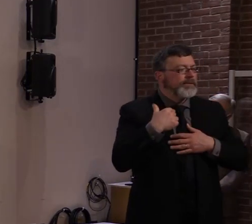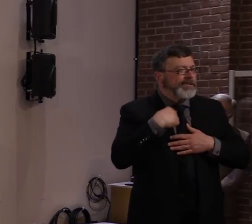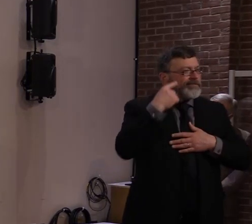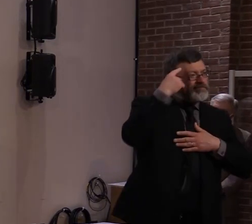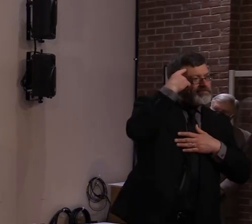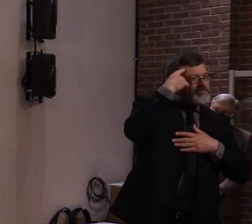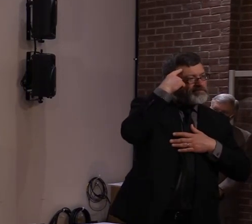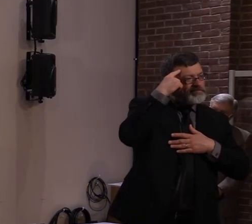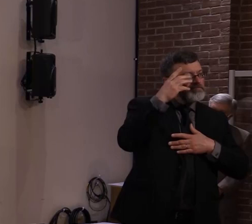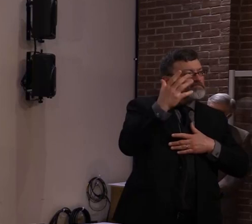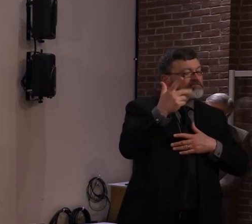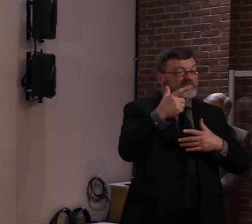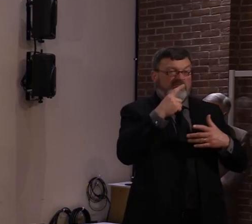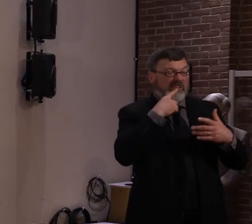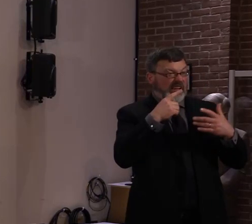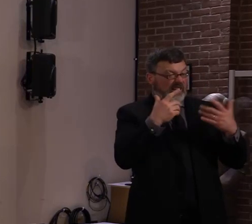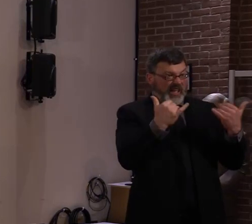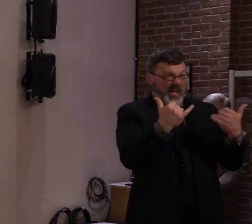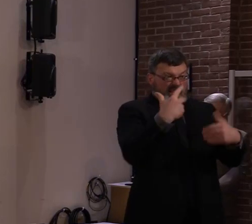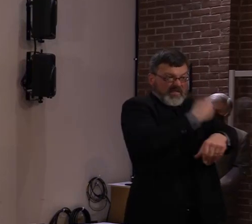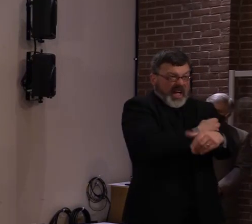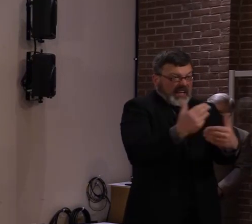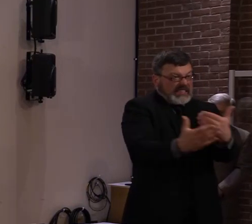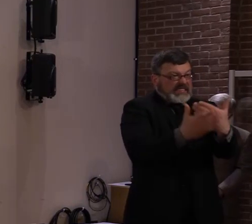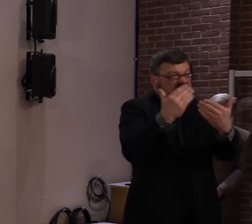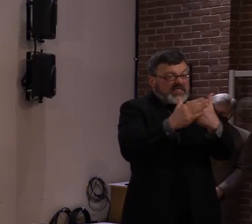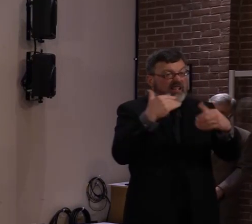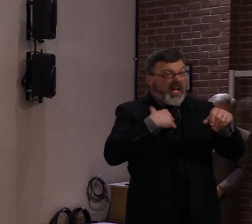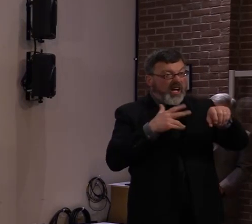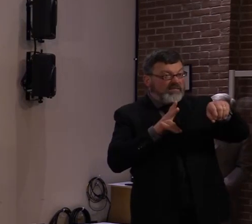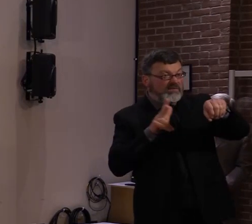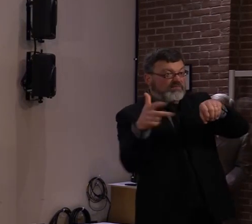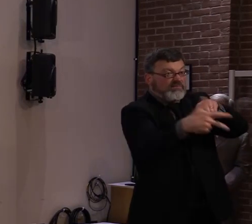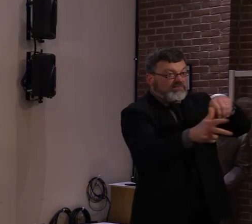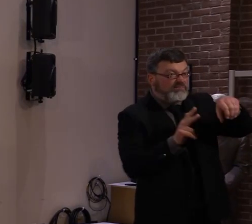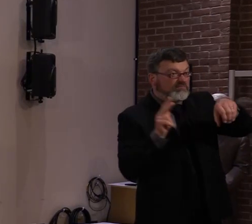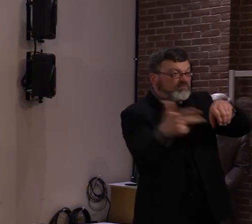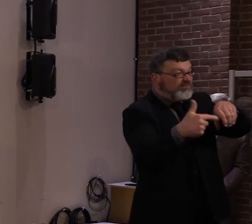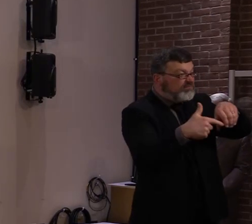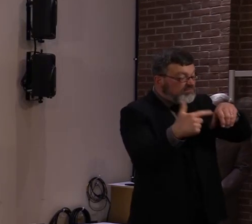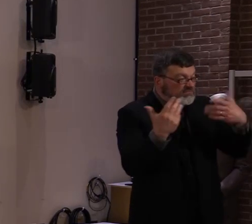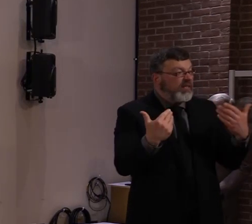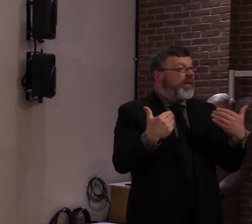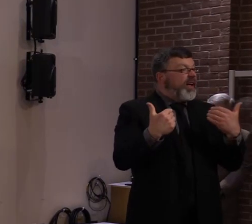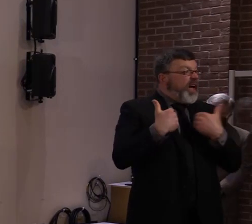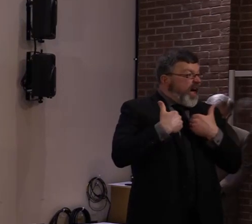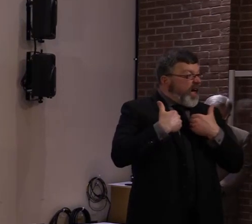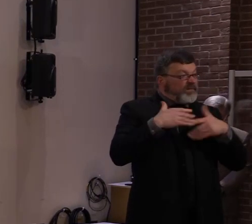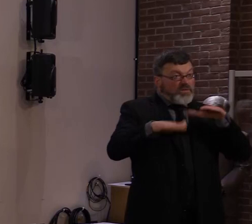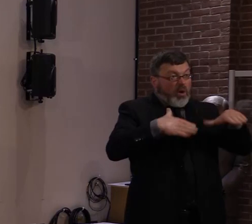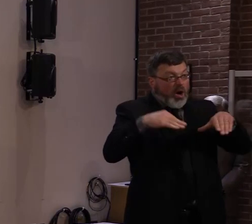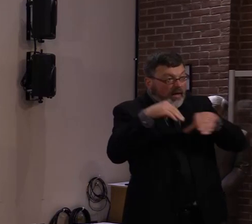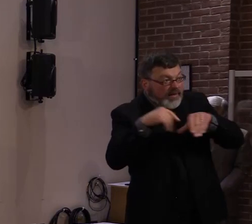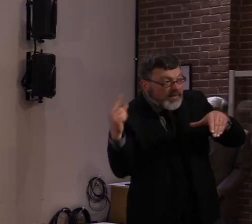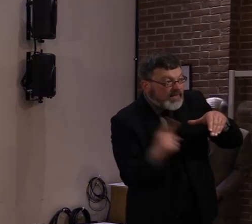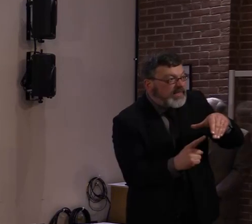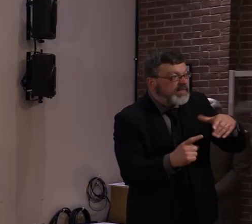walk into certain clinics. We're also facilitating clinics, as you just heard, on college campuses.